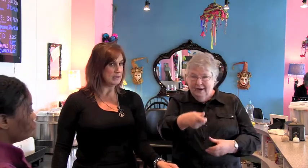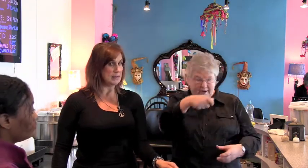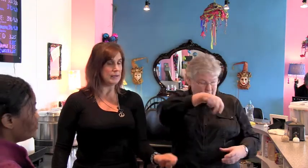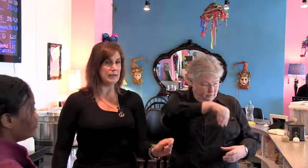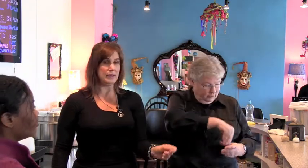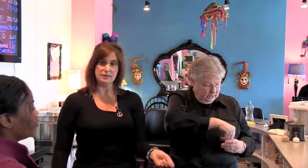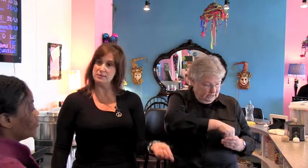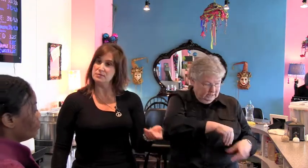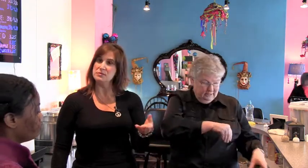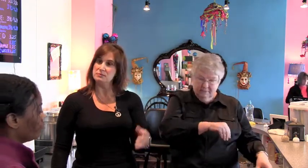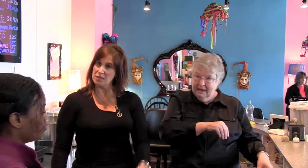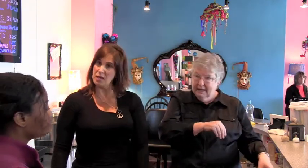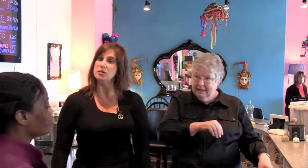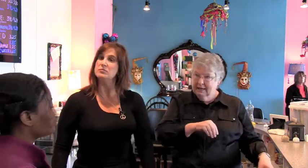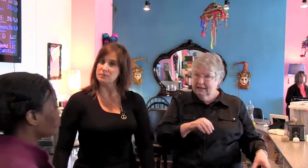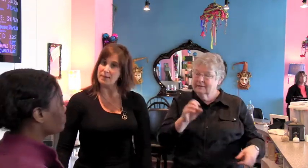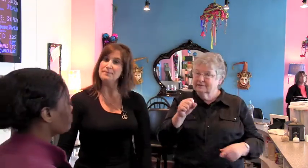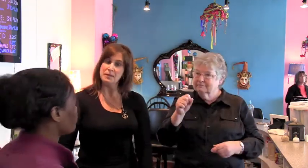bag, and